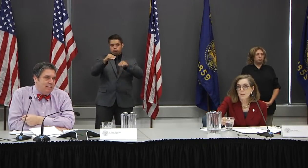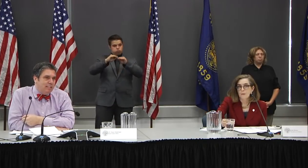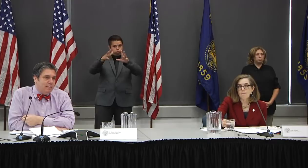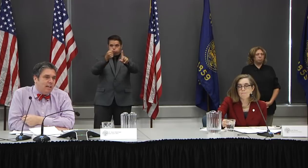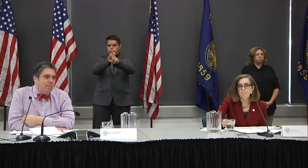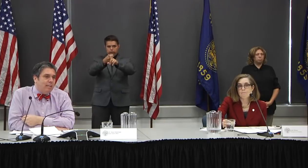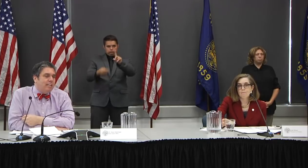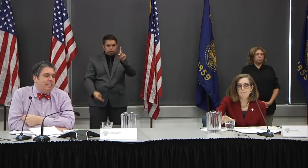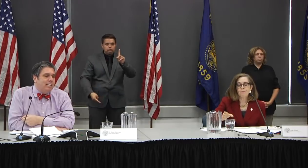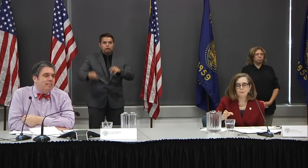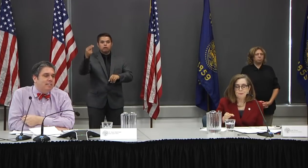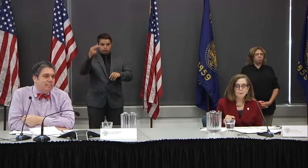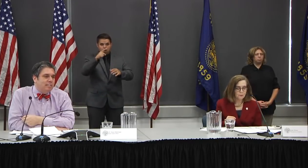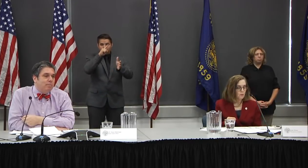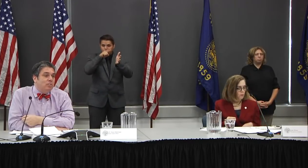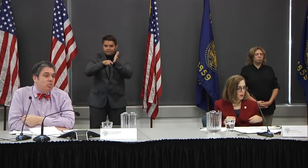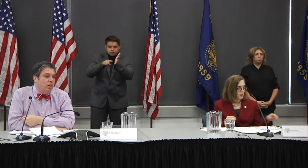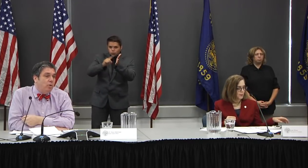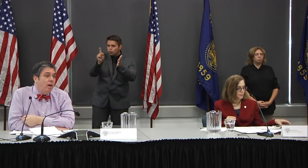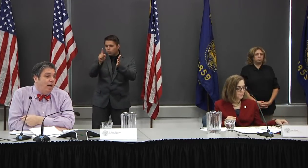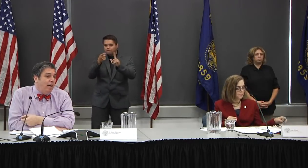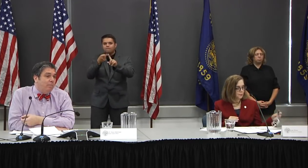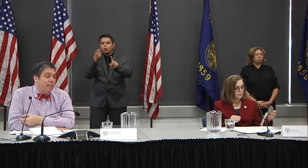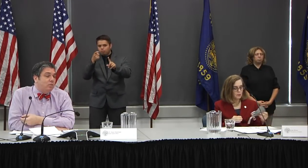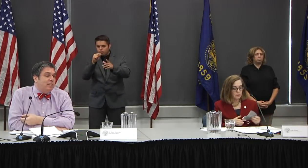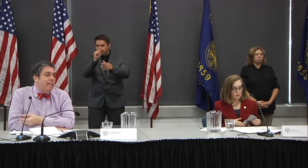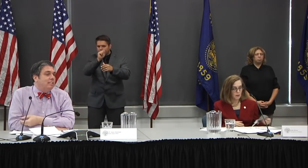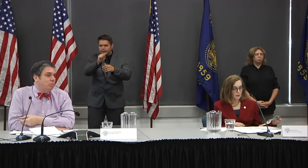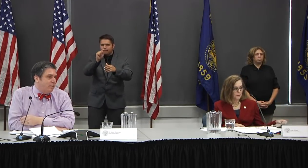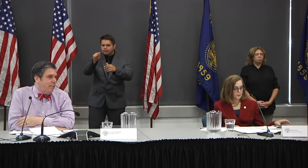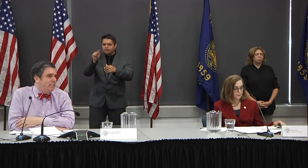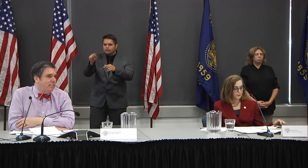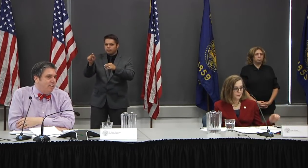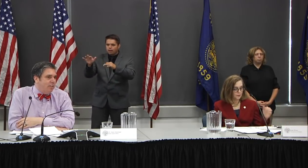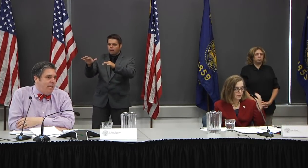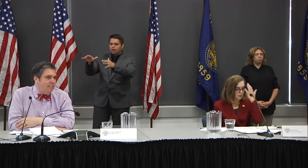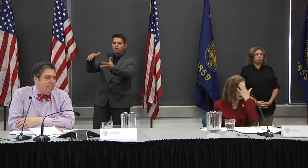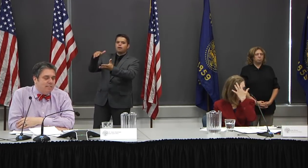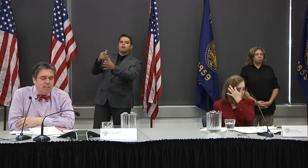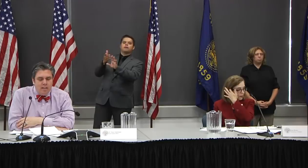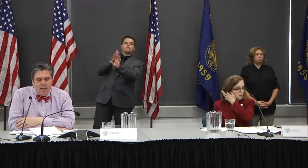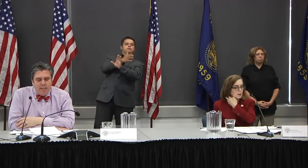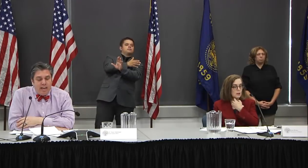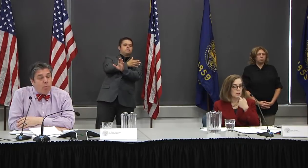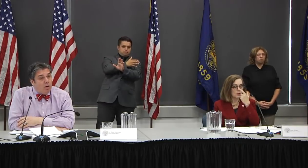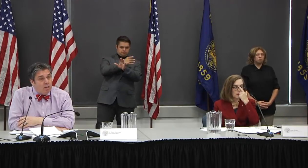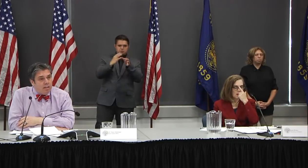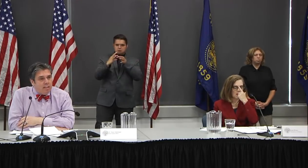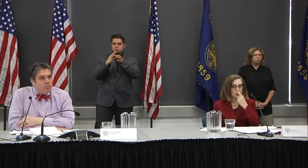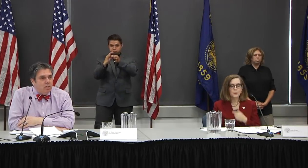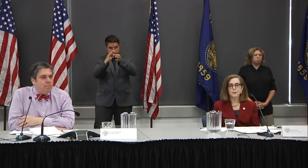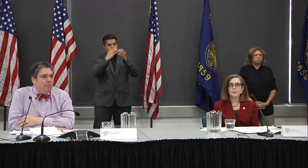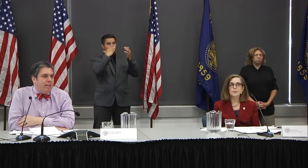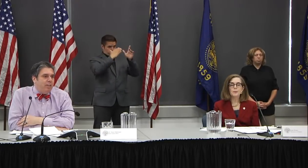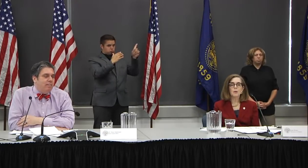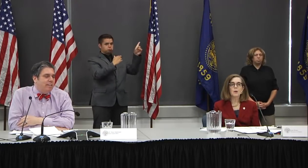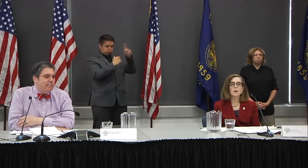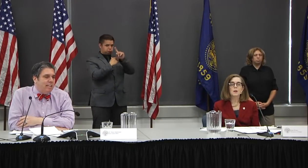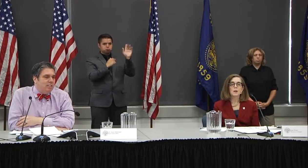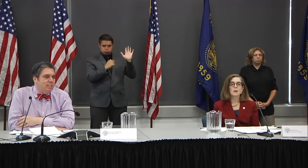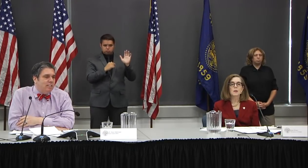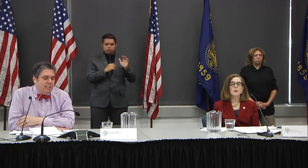those cases, get that data into the system, and show that those cases were connected to other cases. That work, that strong public